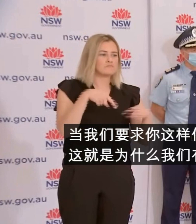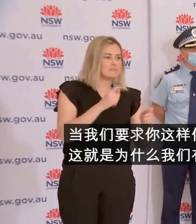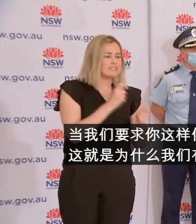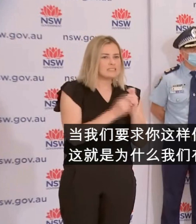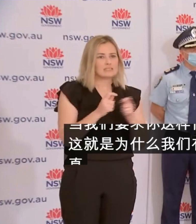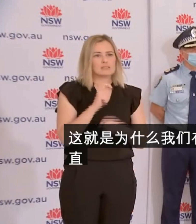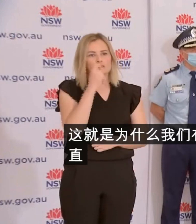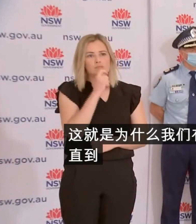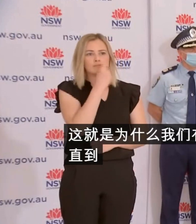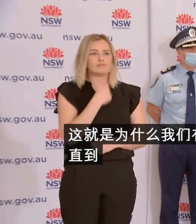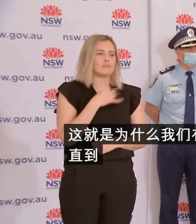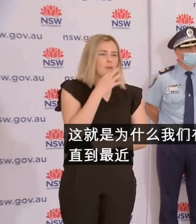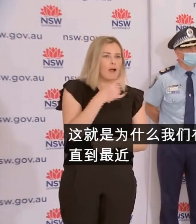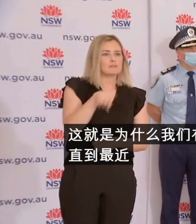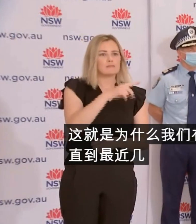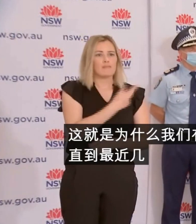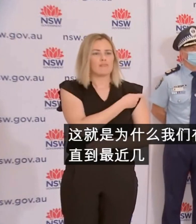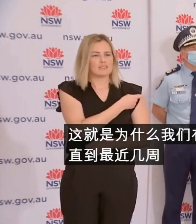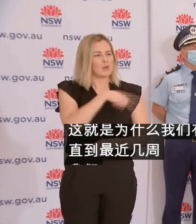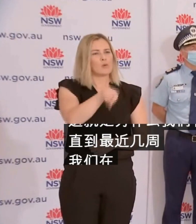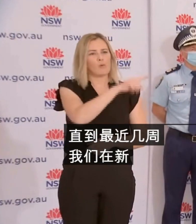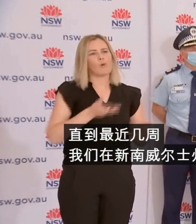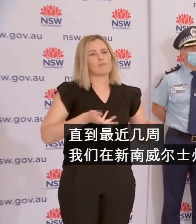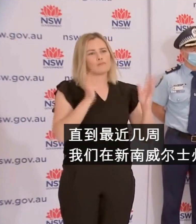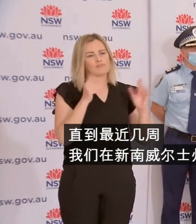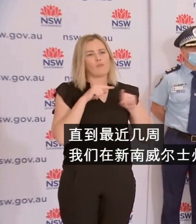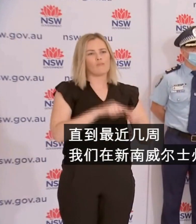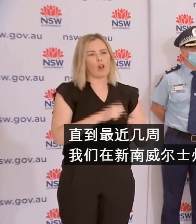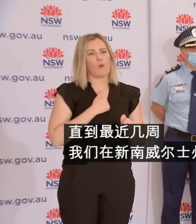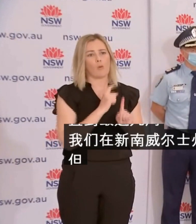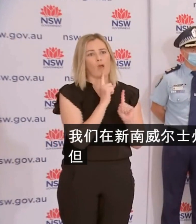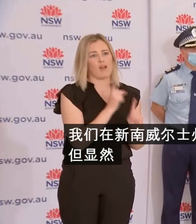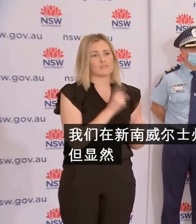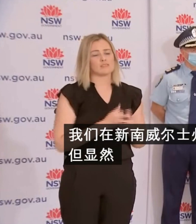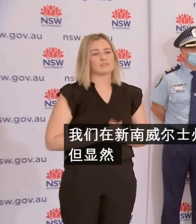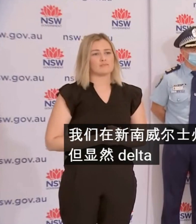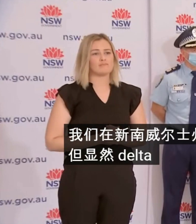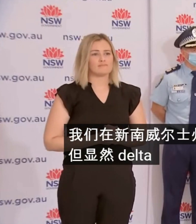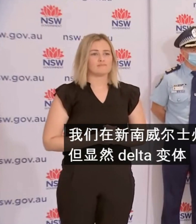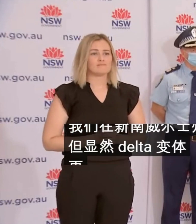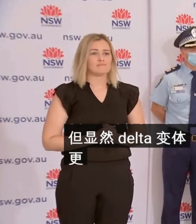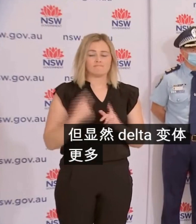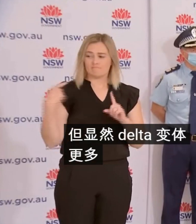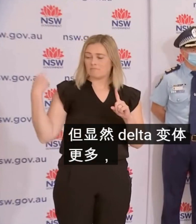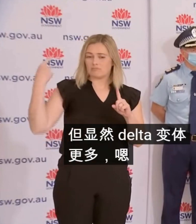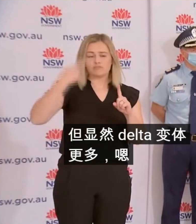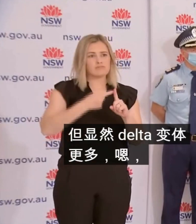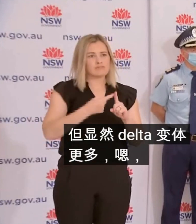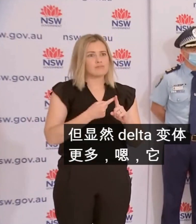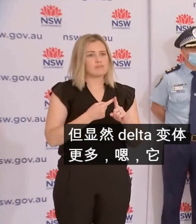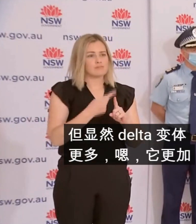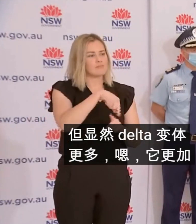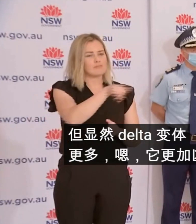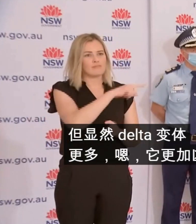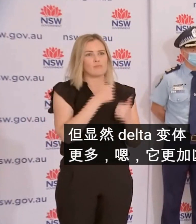of, until the last few weeks, we had an amazing response here in New South Wales, but obviously the Delta variant is a lot more, it's a